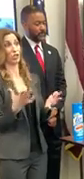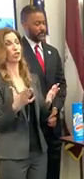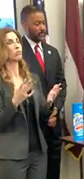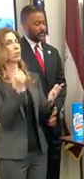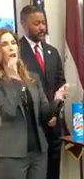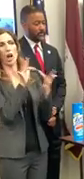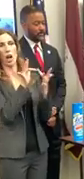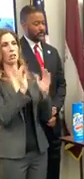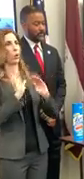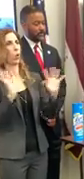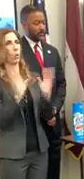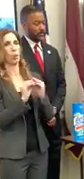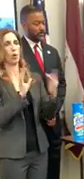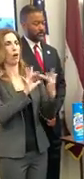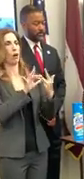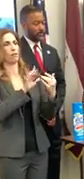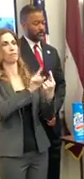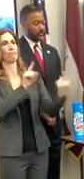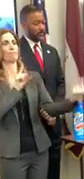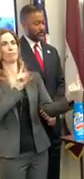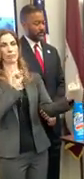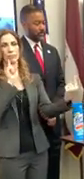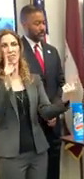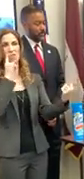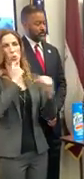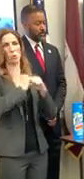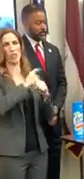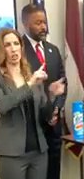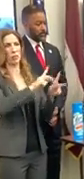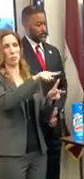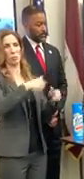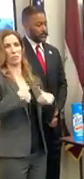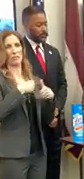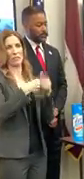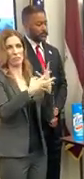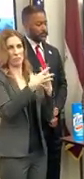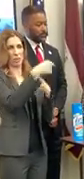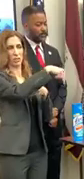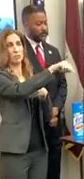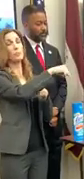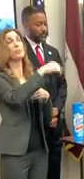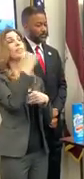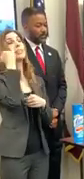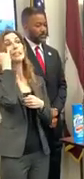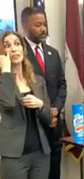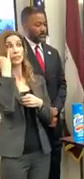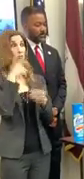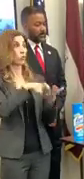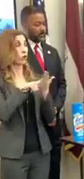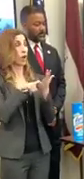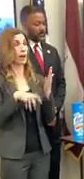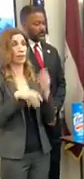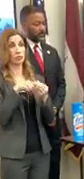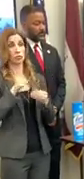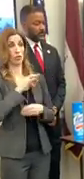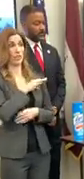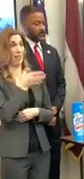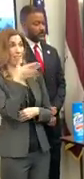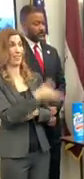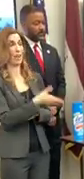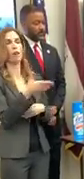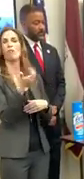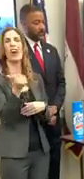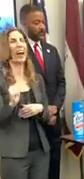non-contact visits just for the protection of the individuals inside the correctional facility. And should they require additional staff there for